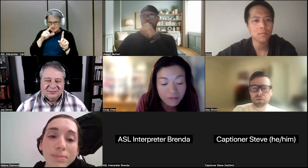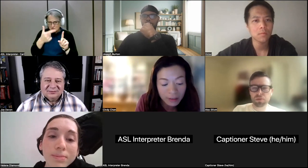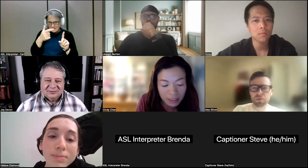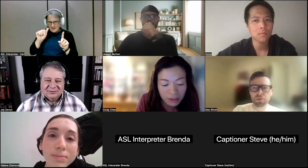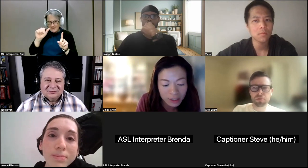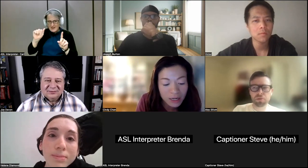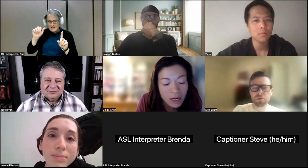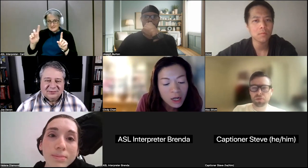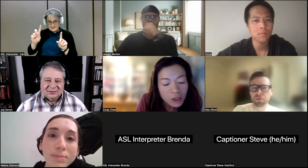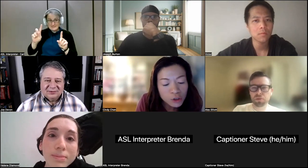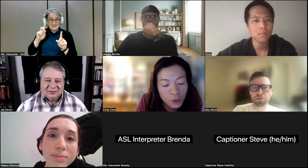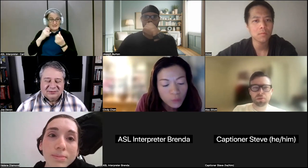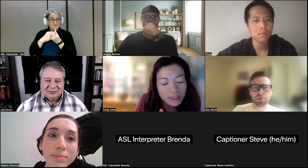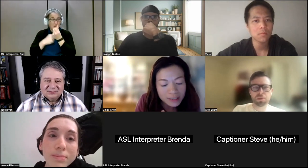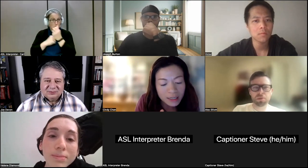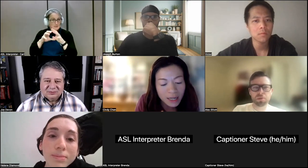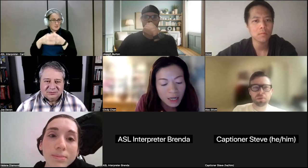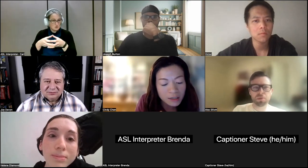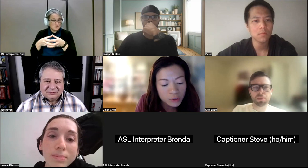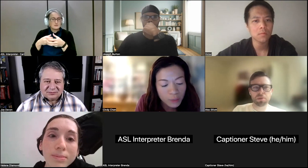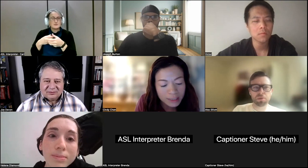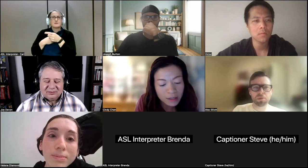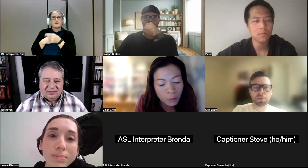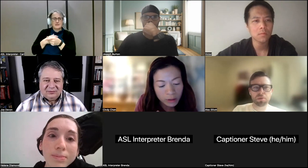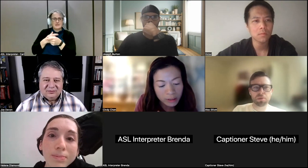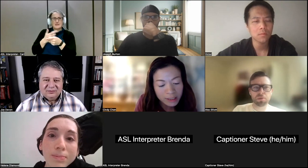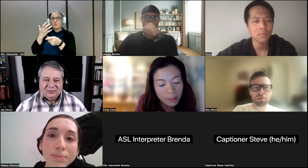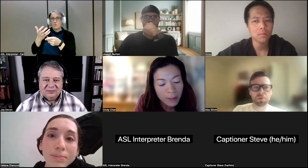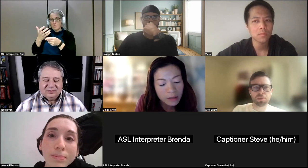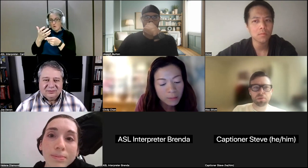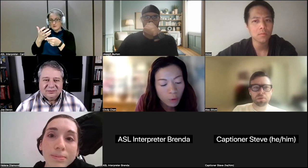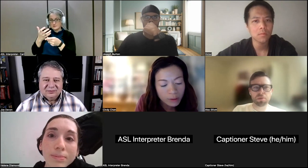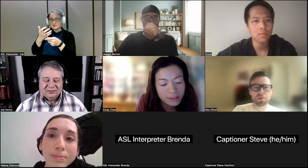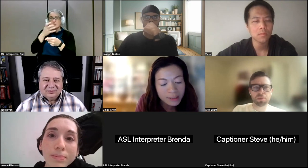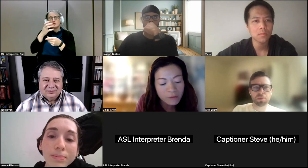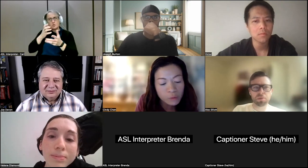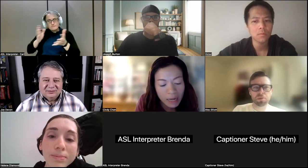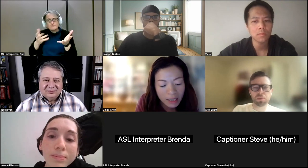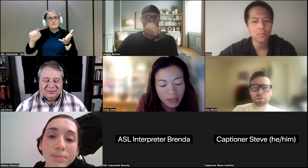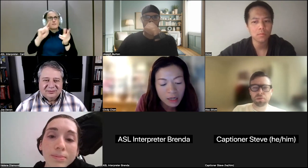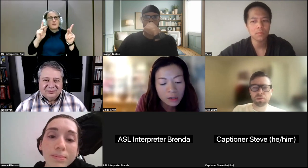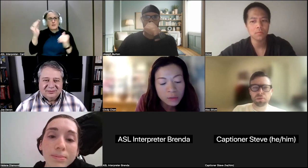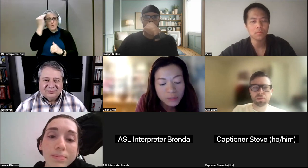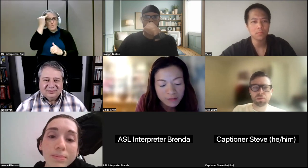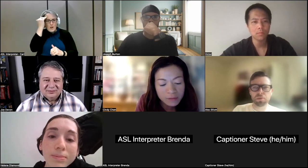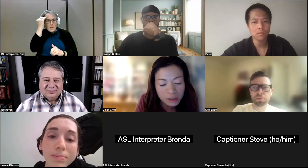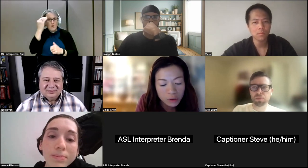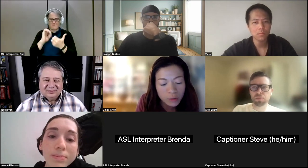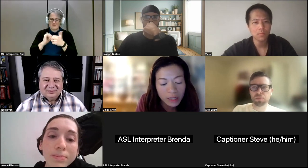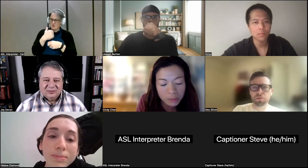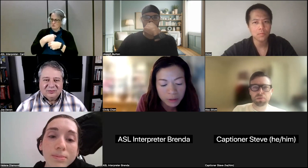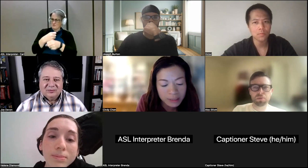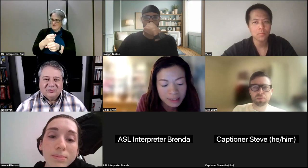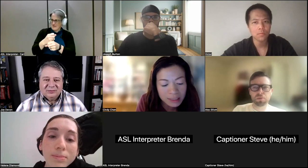GAAD Foundation, Joe is dedicated to raising awareness about the importance of creating inclusive